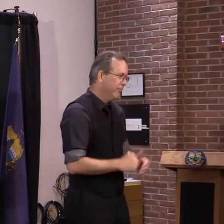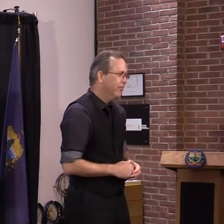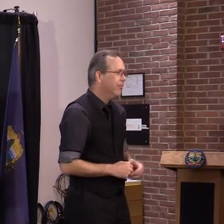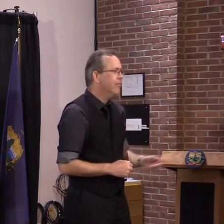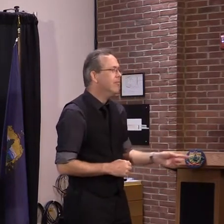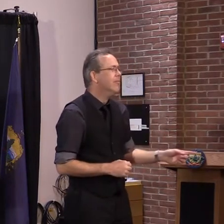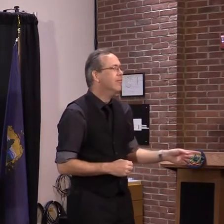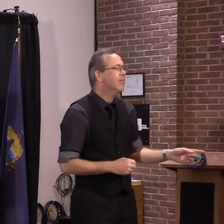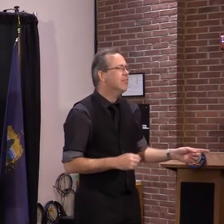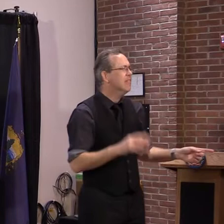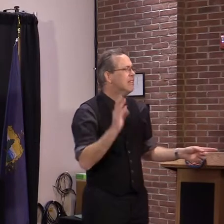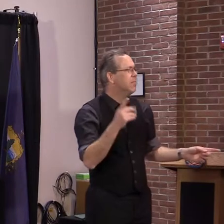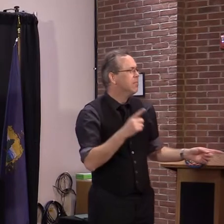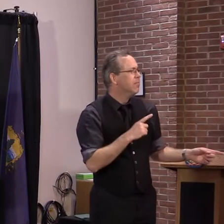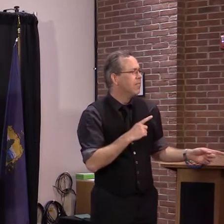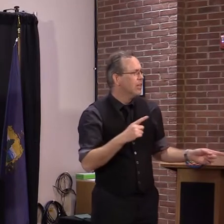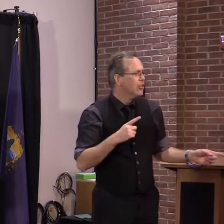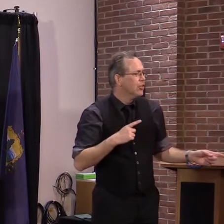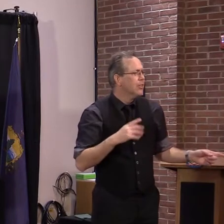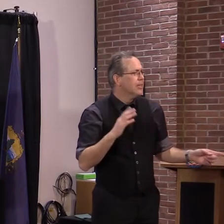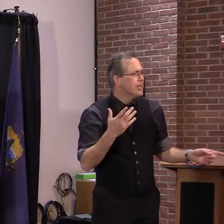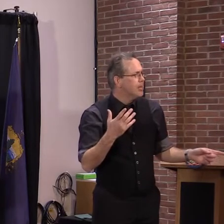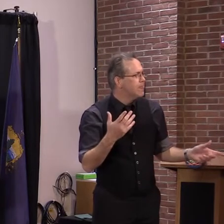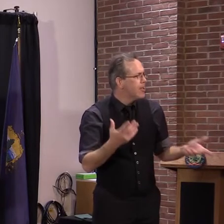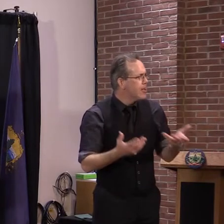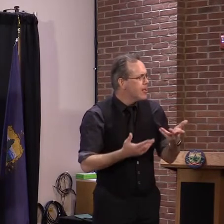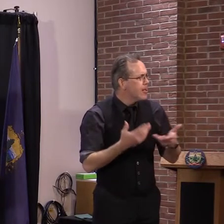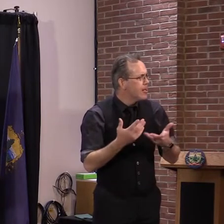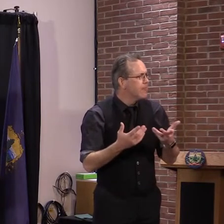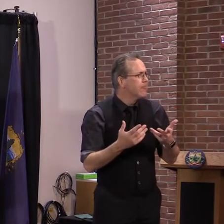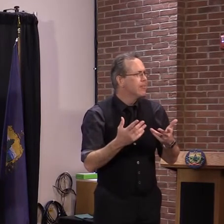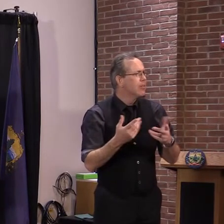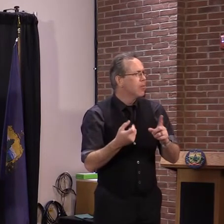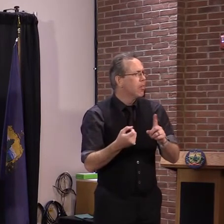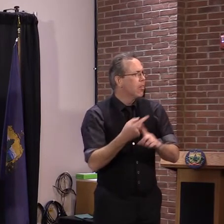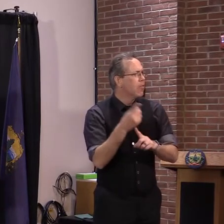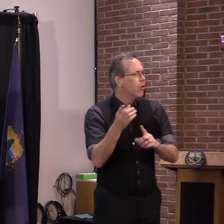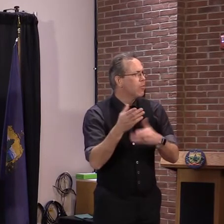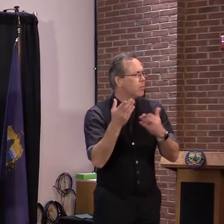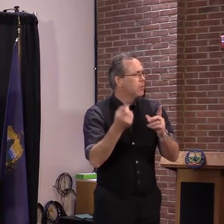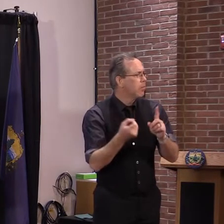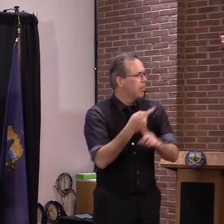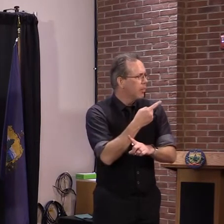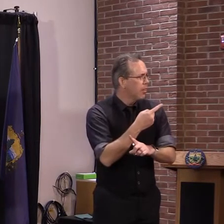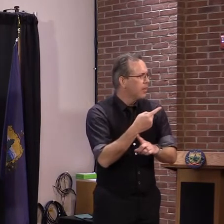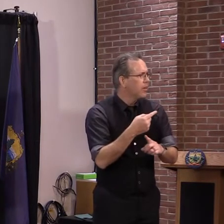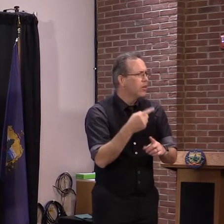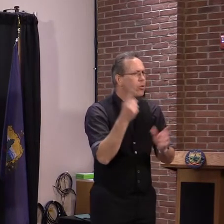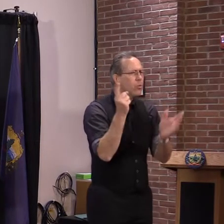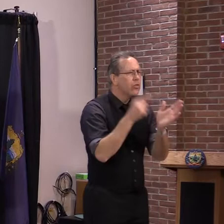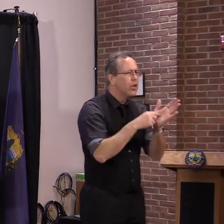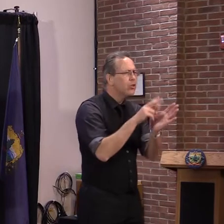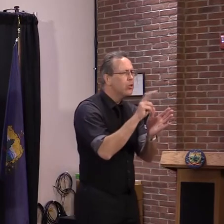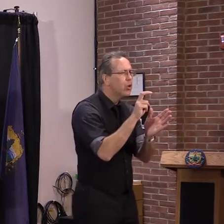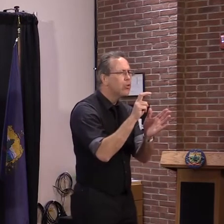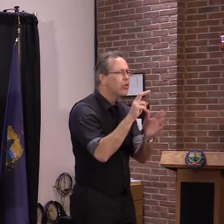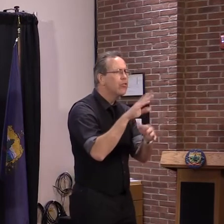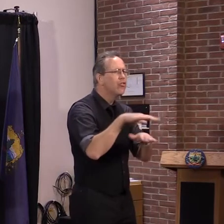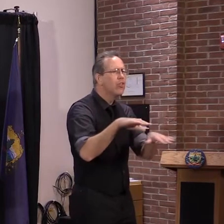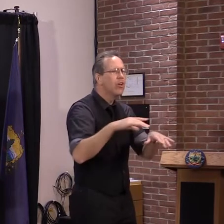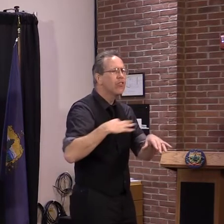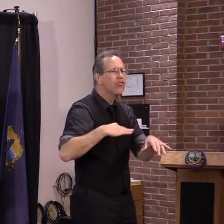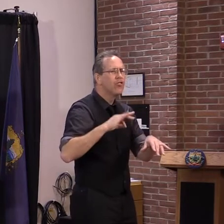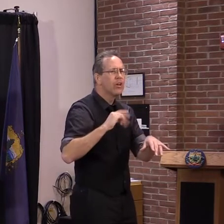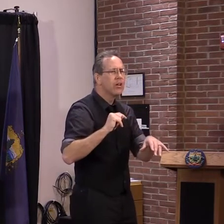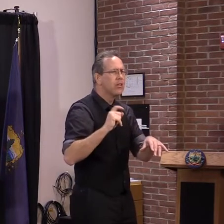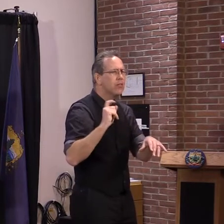be moving in a somewhat different direction, at least with their $1,200 annual child tax credit.